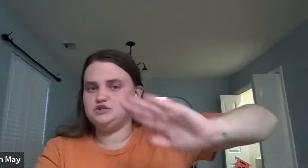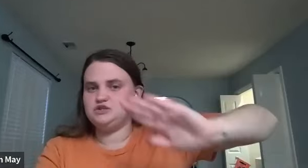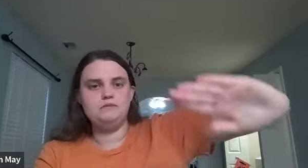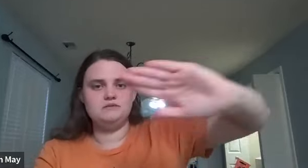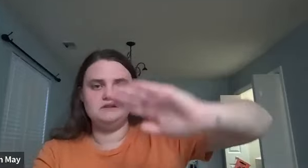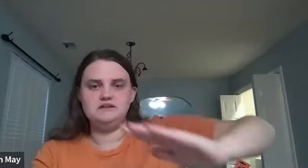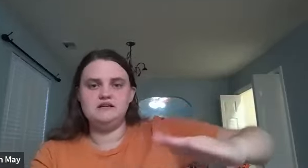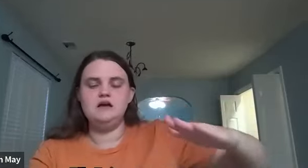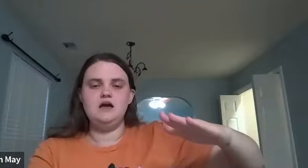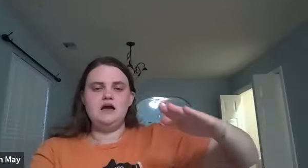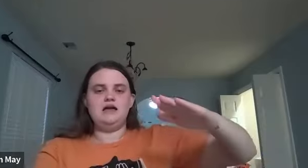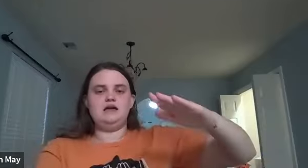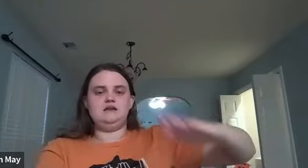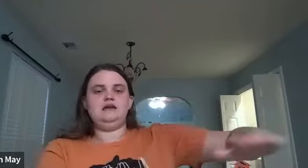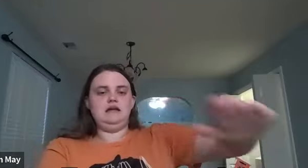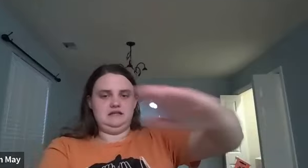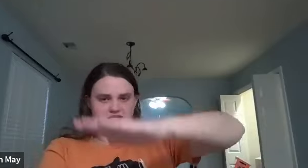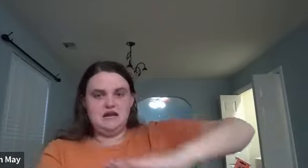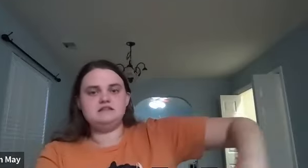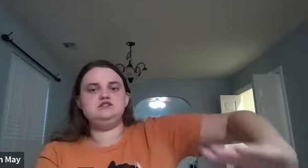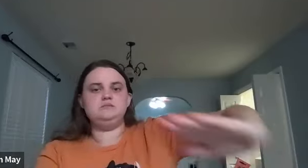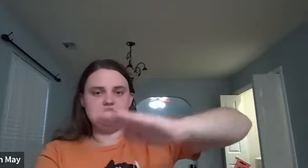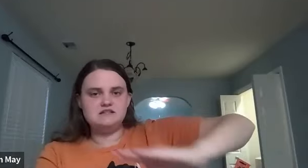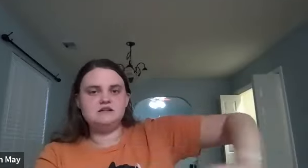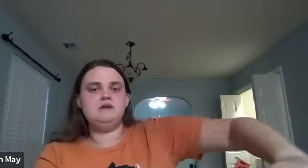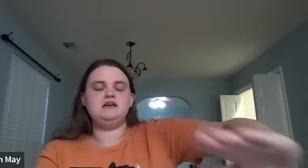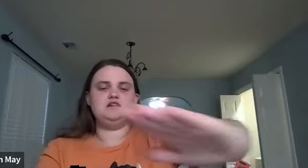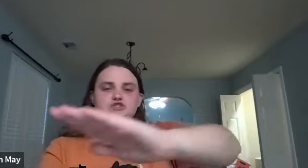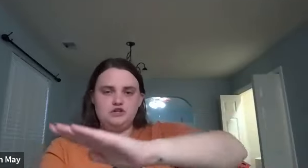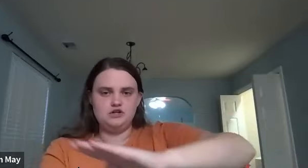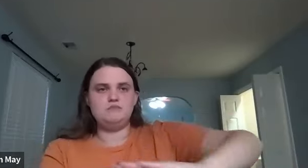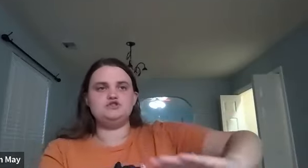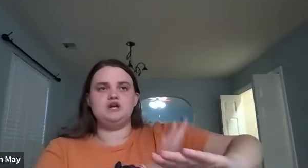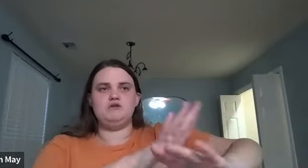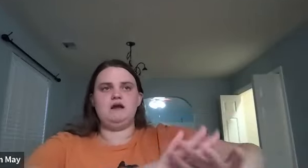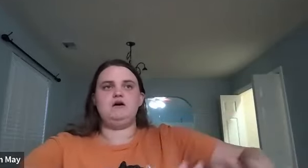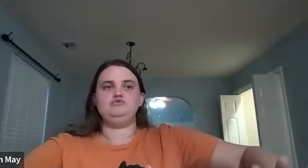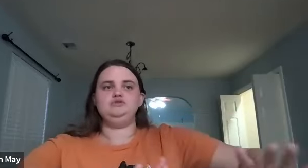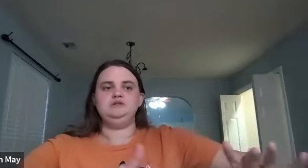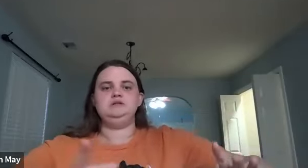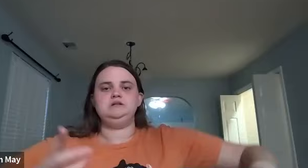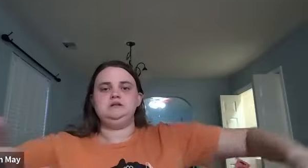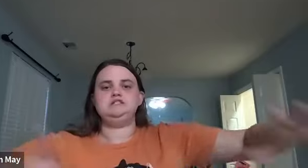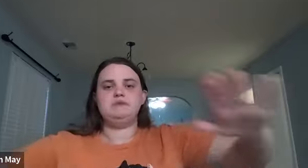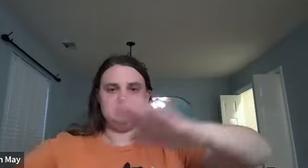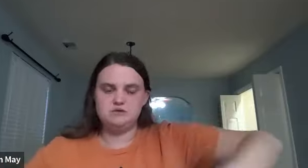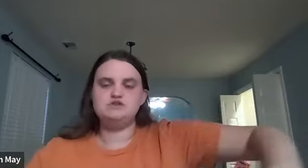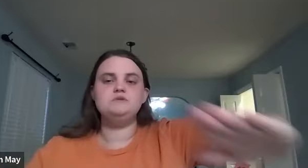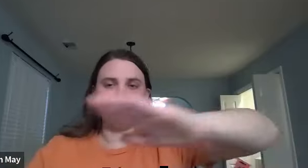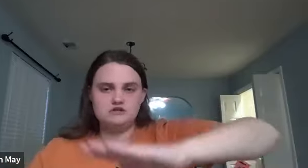it open completely. And it's, yes, you're basically making a circular motion around a space. So it's almost like you're